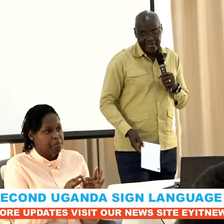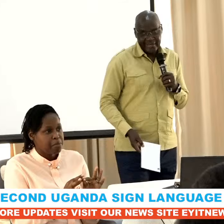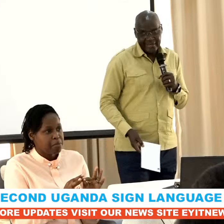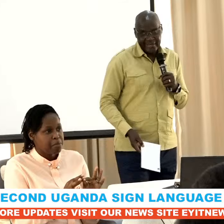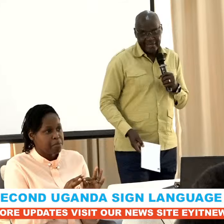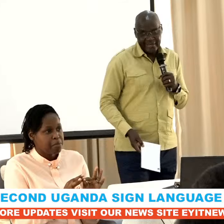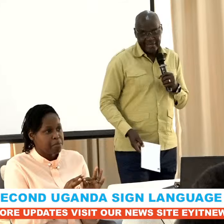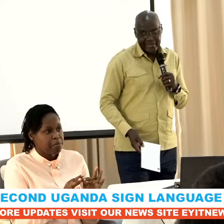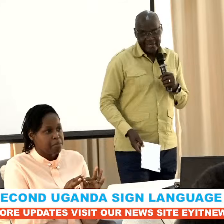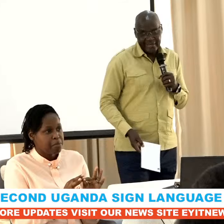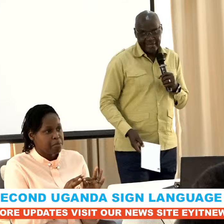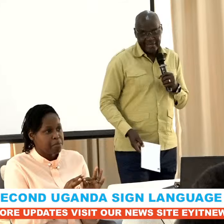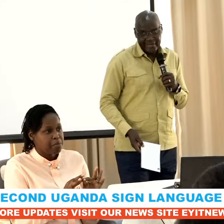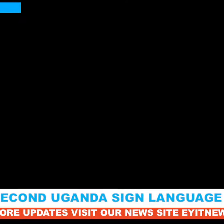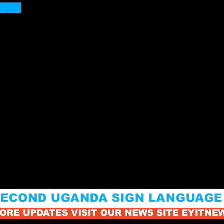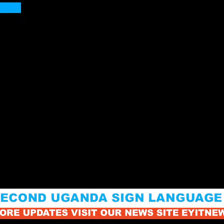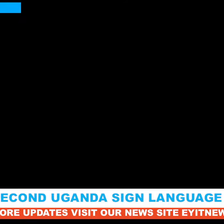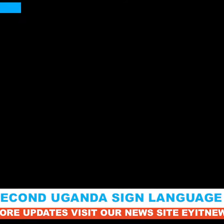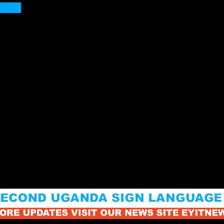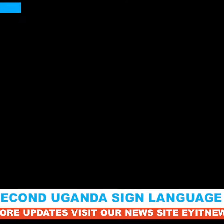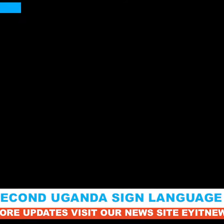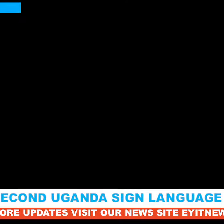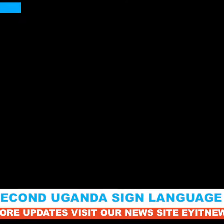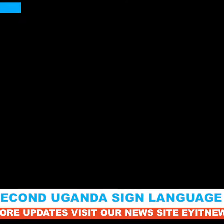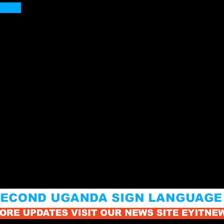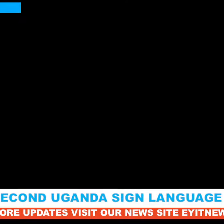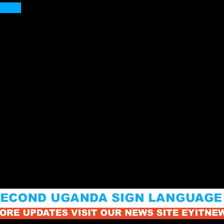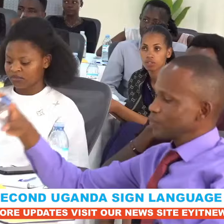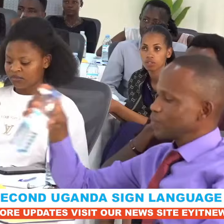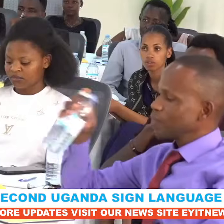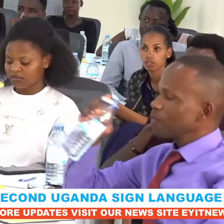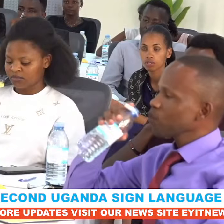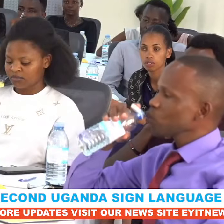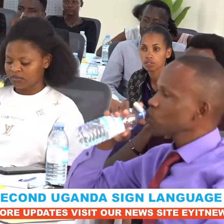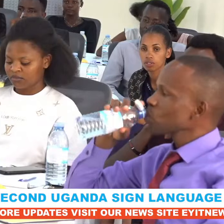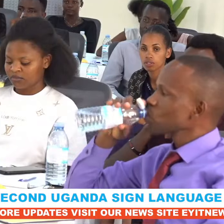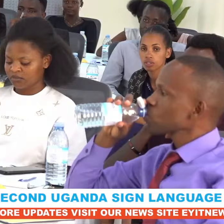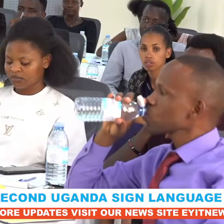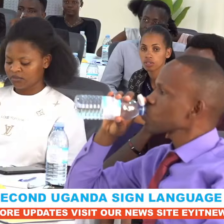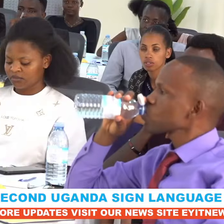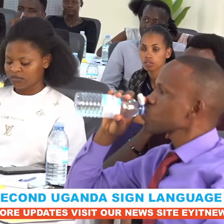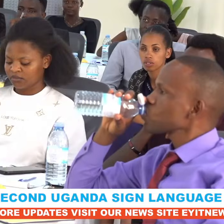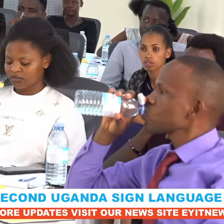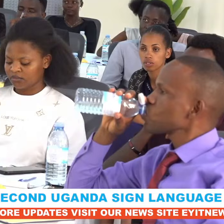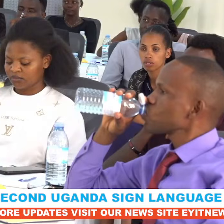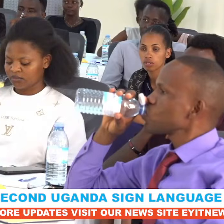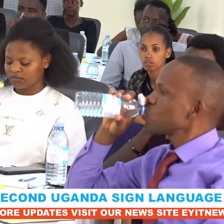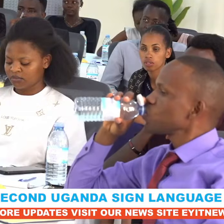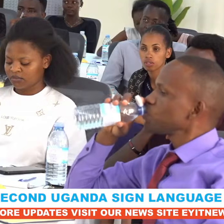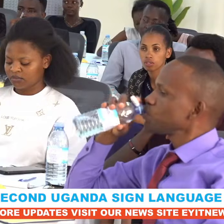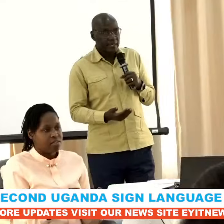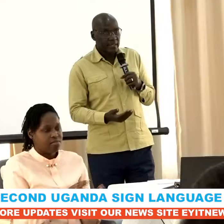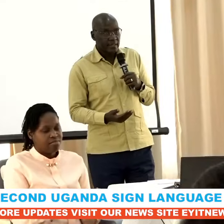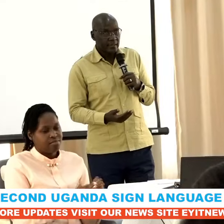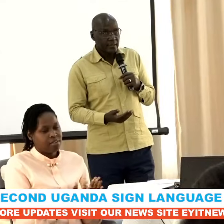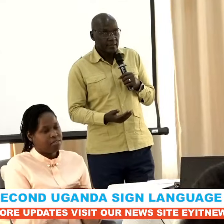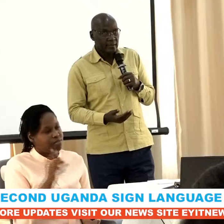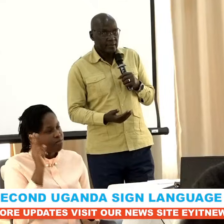because as Dean has indicated, we are all potential candidates. We have to